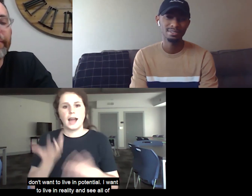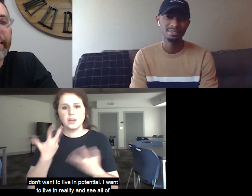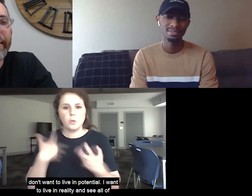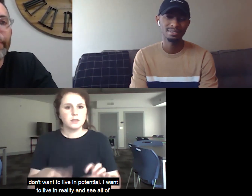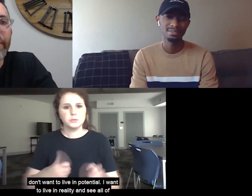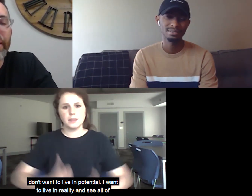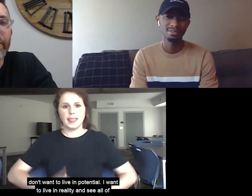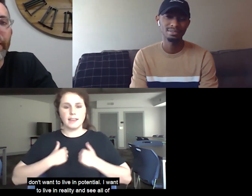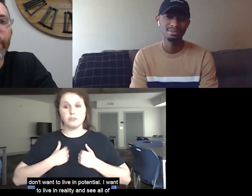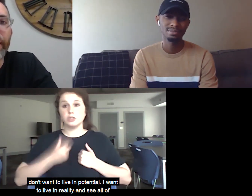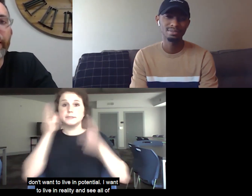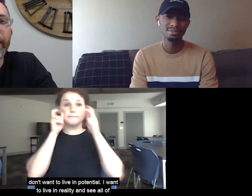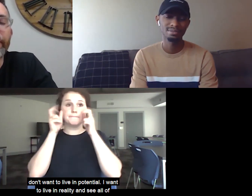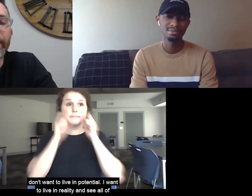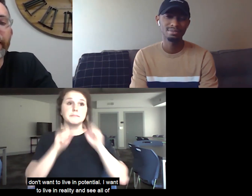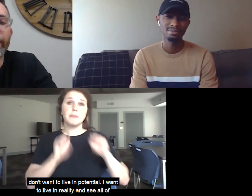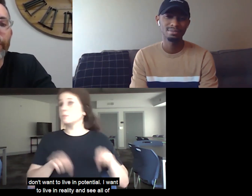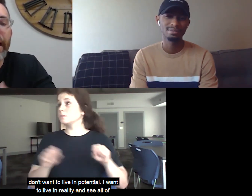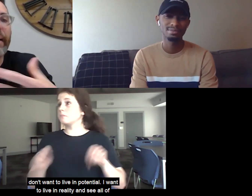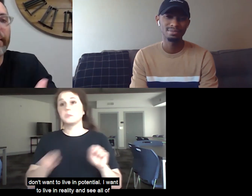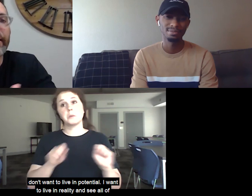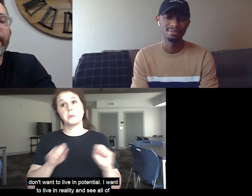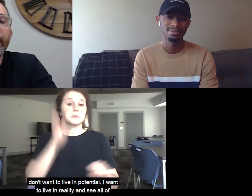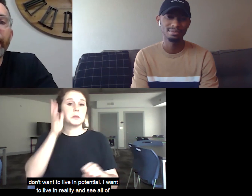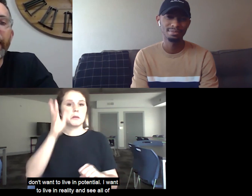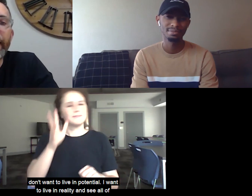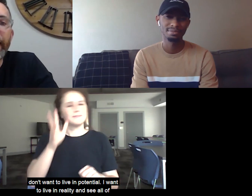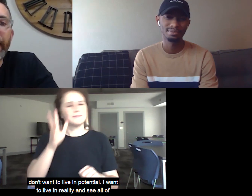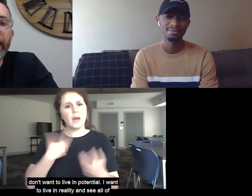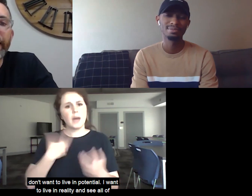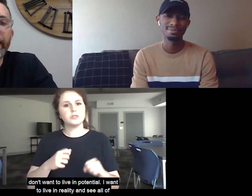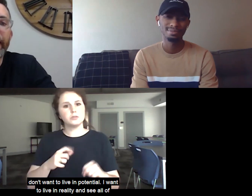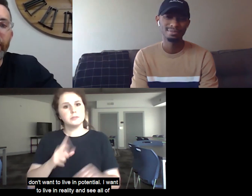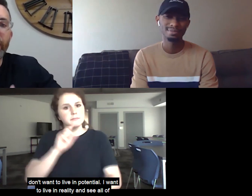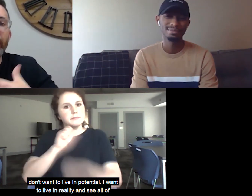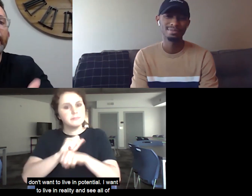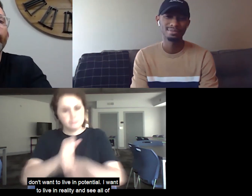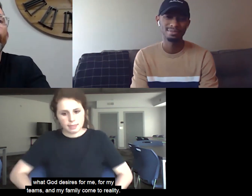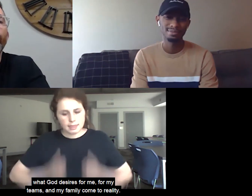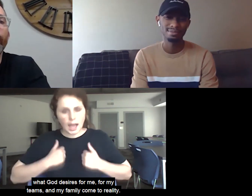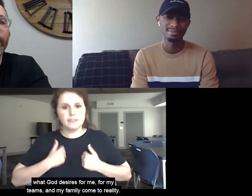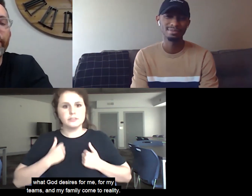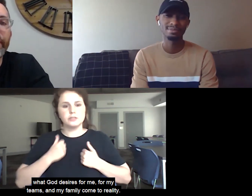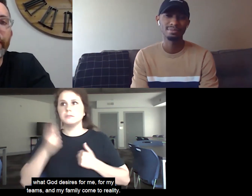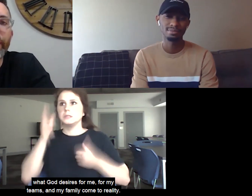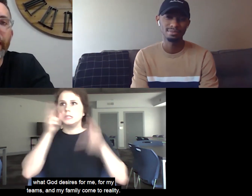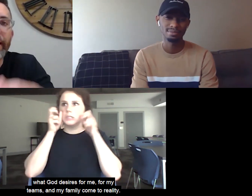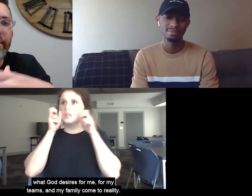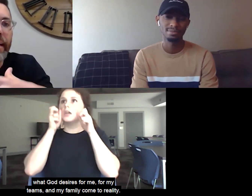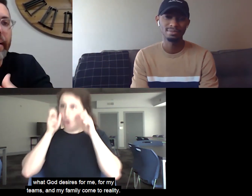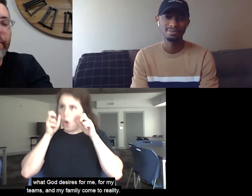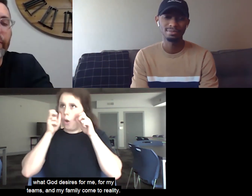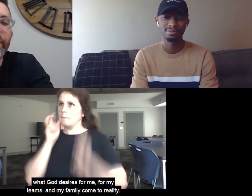live in potential. I want to live in reality. And see all of what